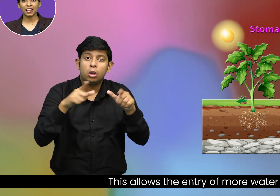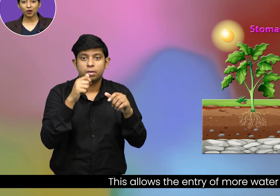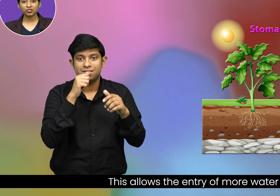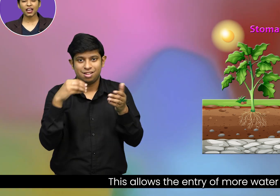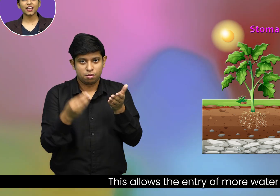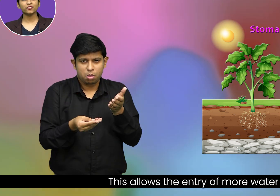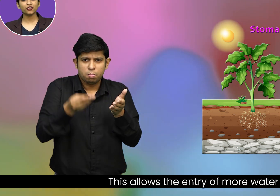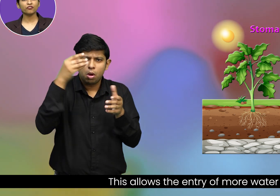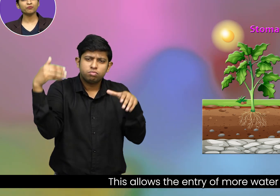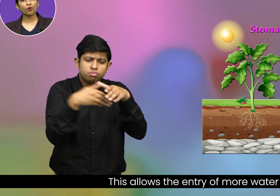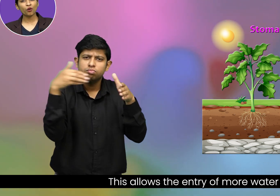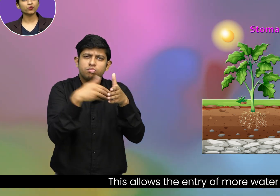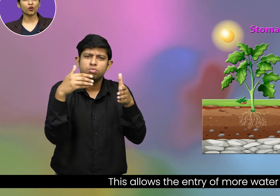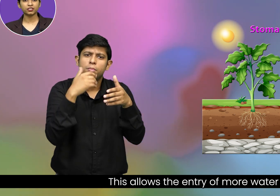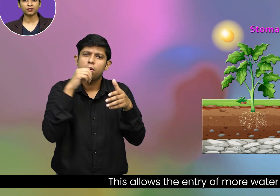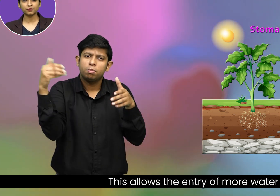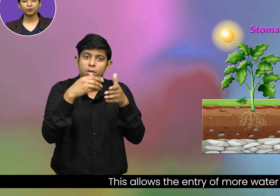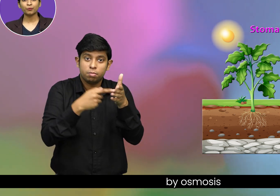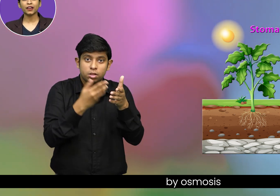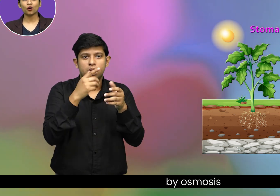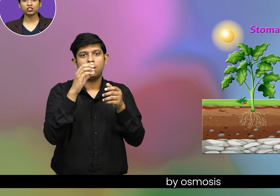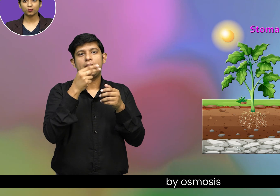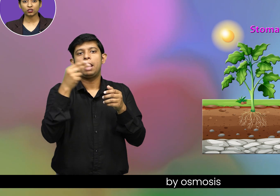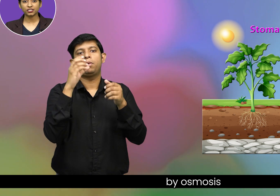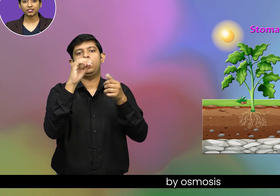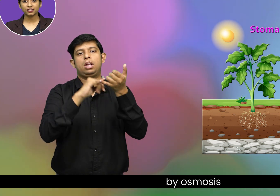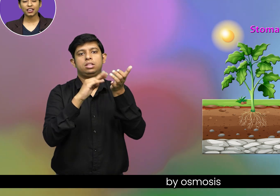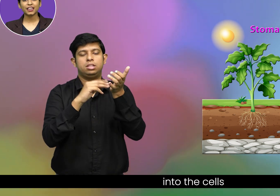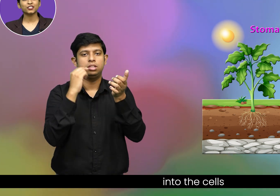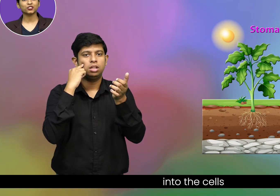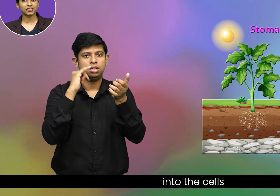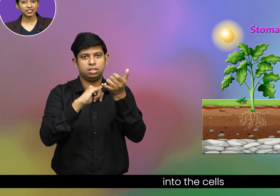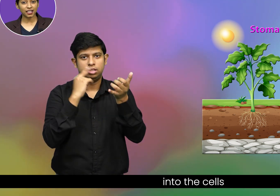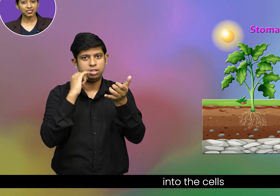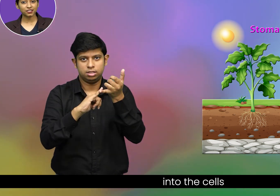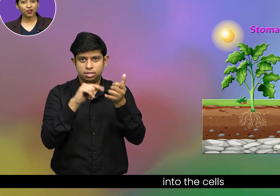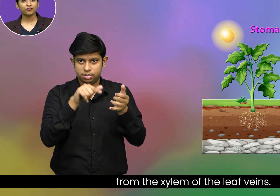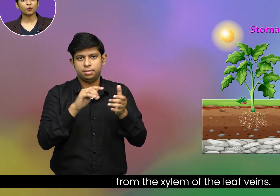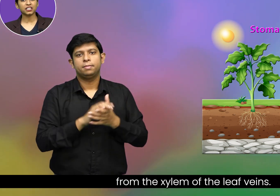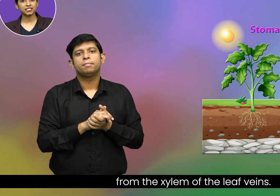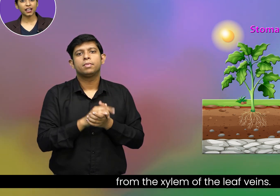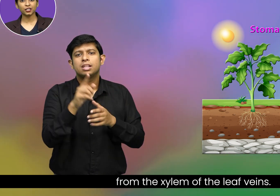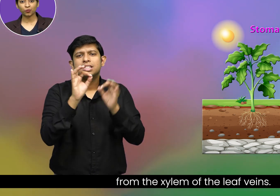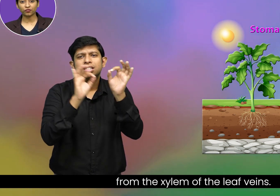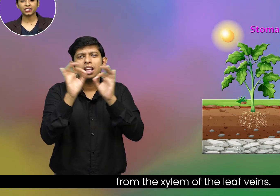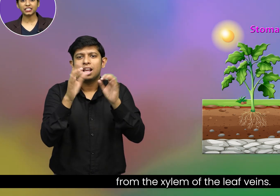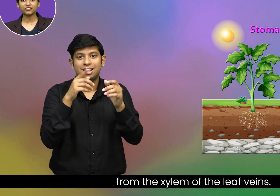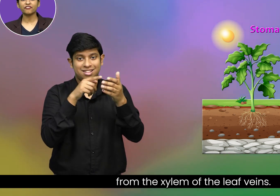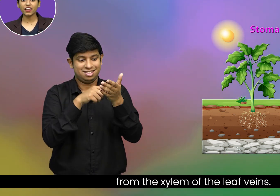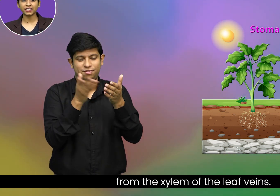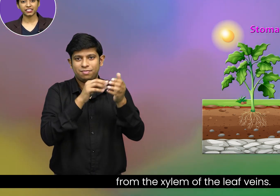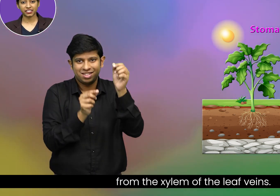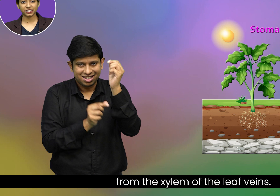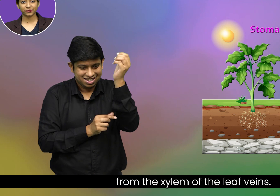This allows the entry of more water by osmosis into the cells from the xylem of the